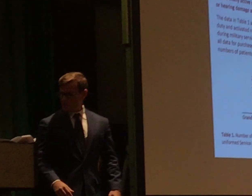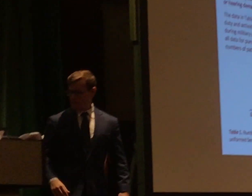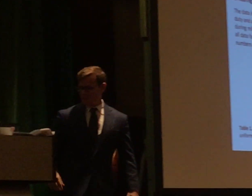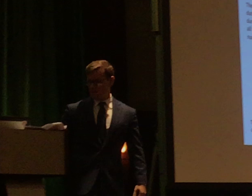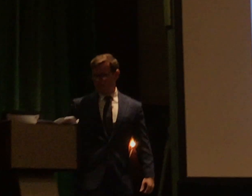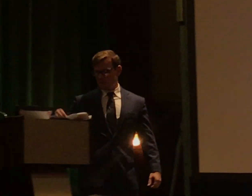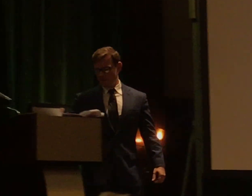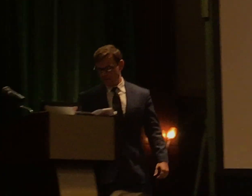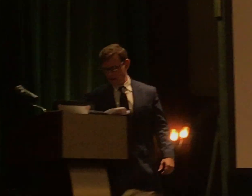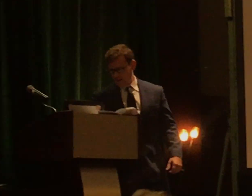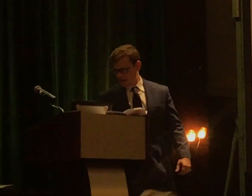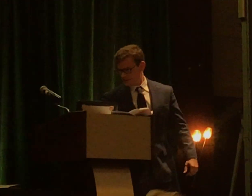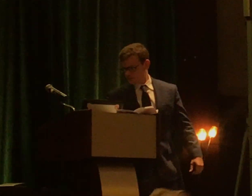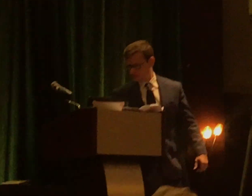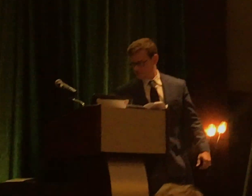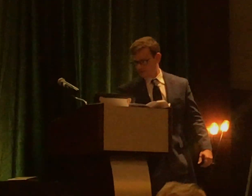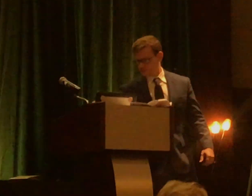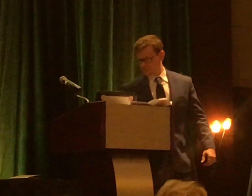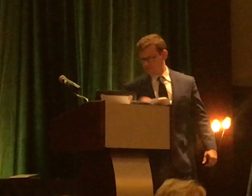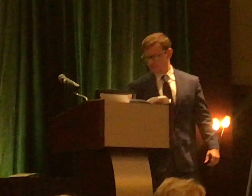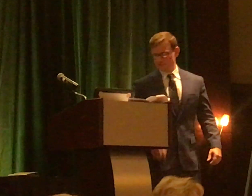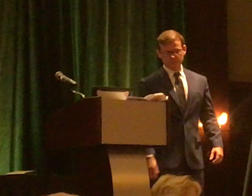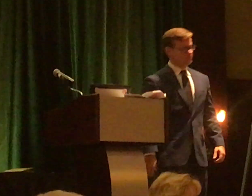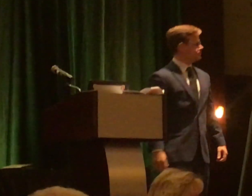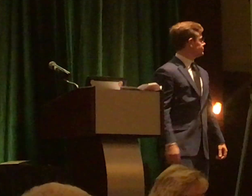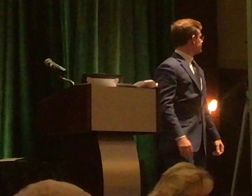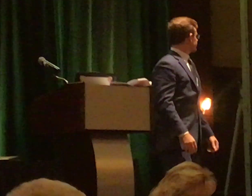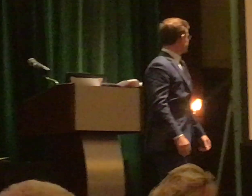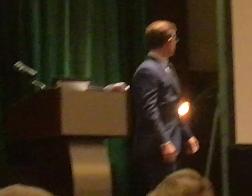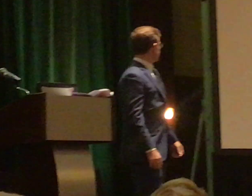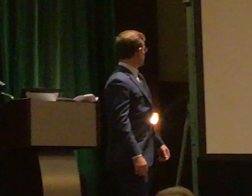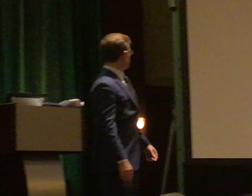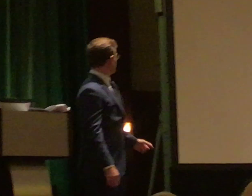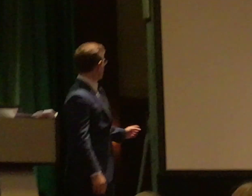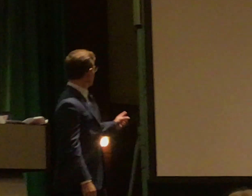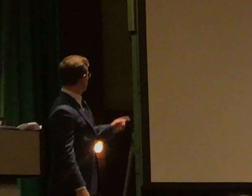disability expressed in the military services.